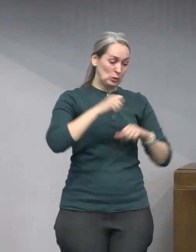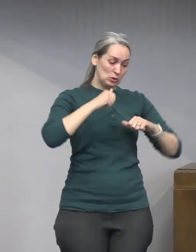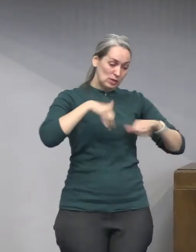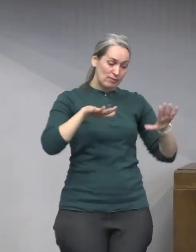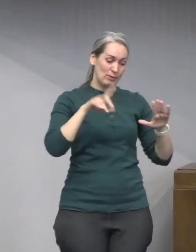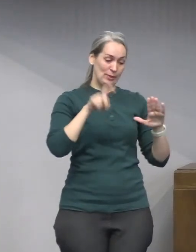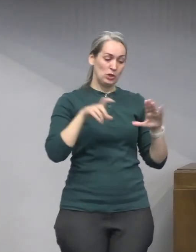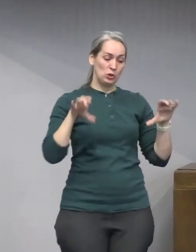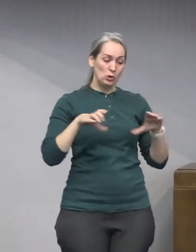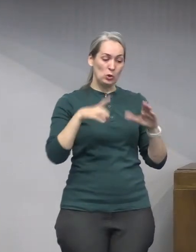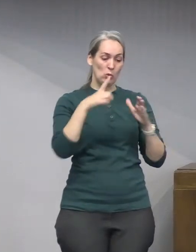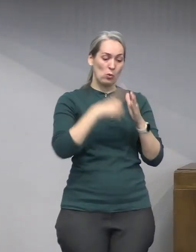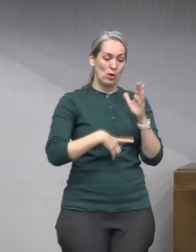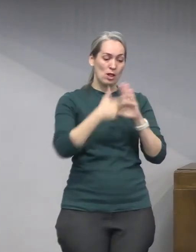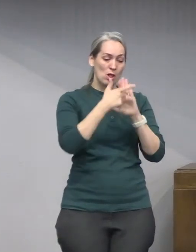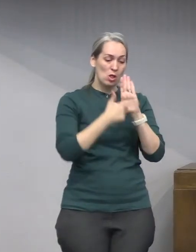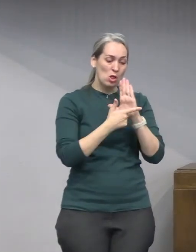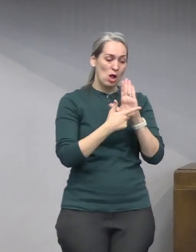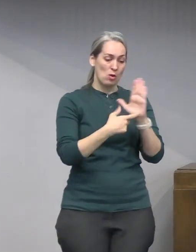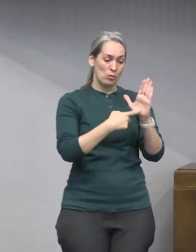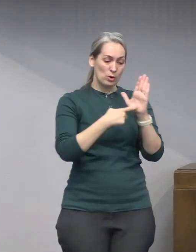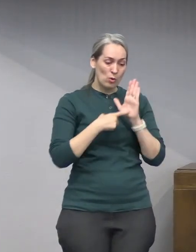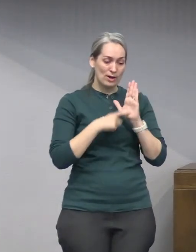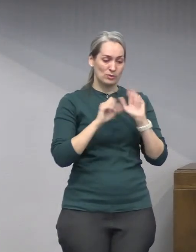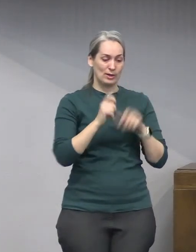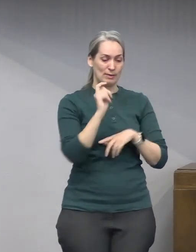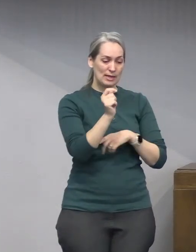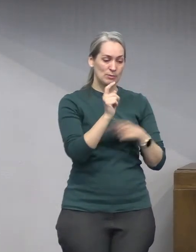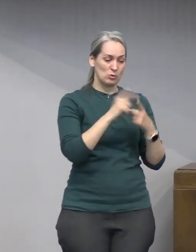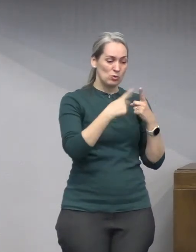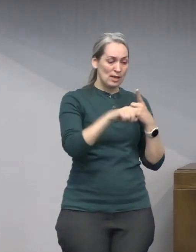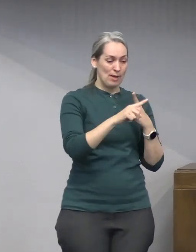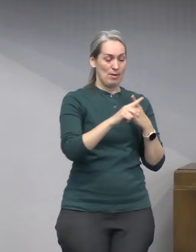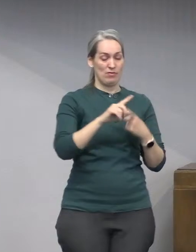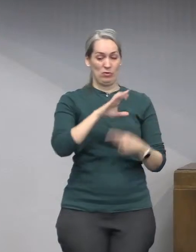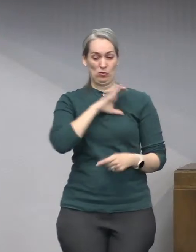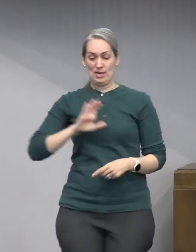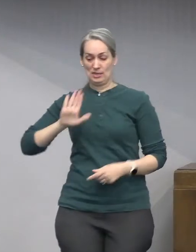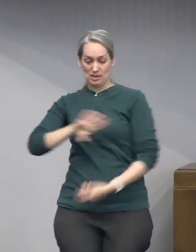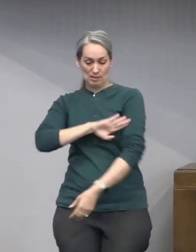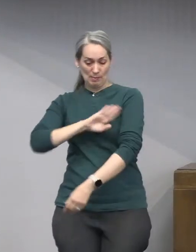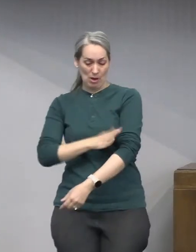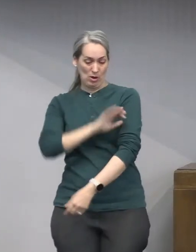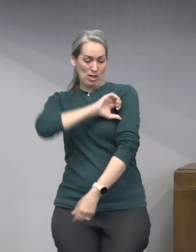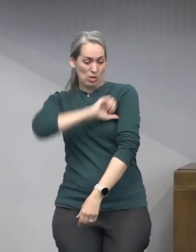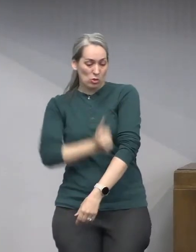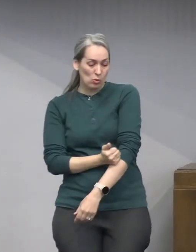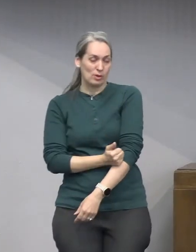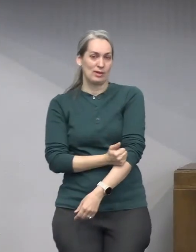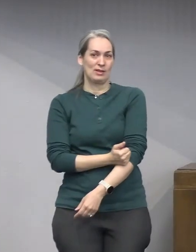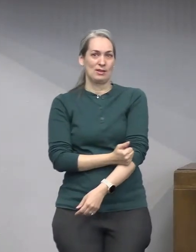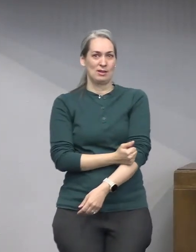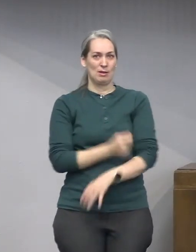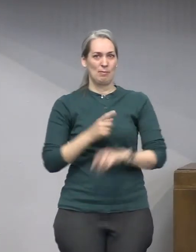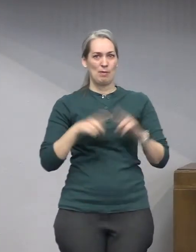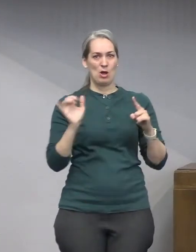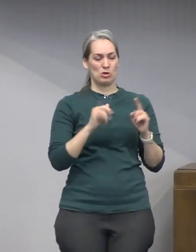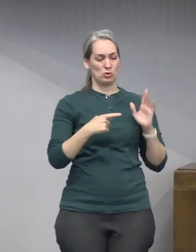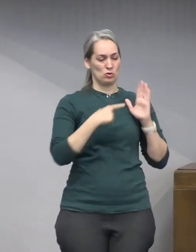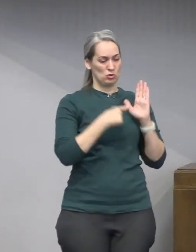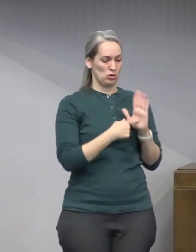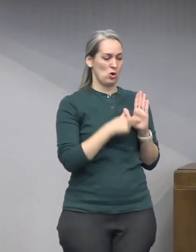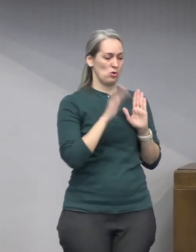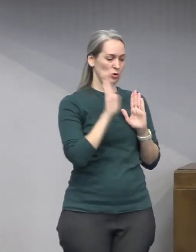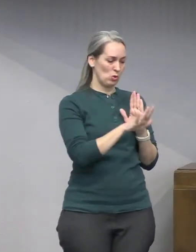that this will be a testimony to them, both of the power and authority of Christ, but also the status change of this